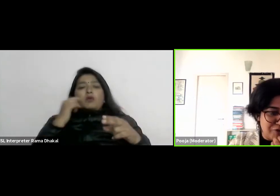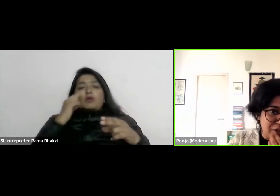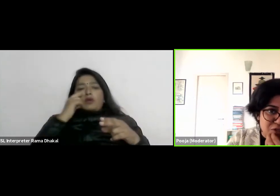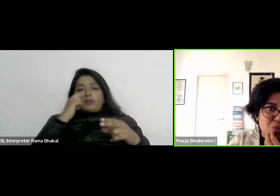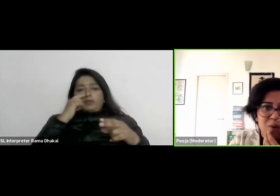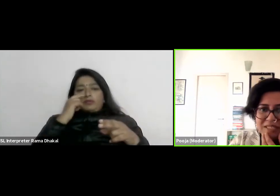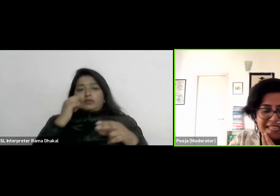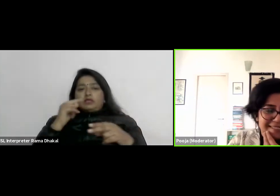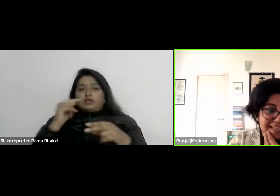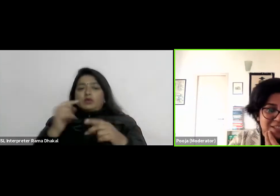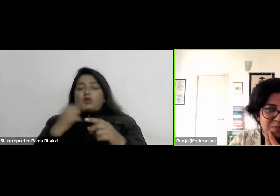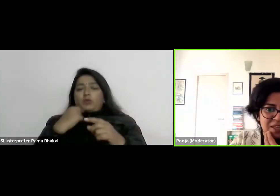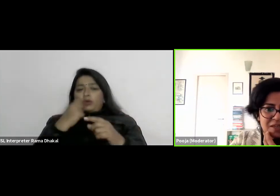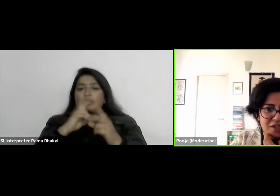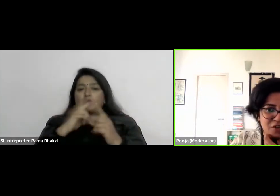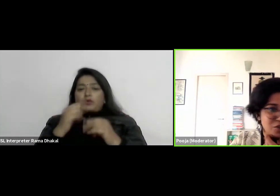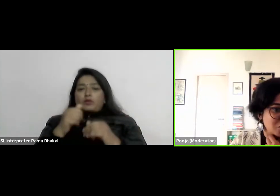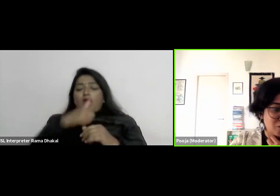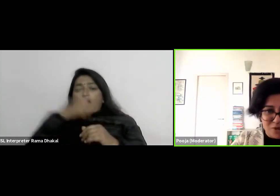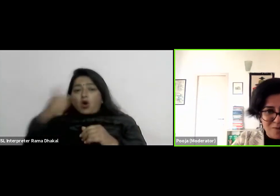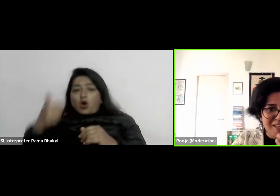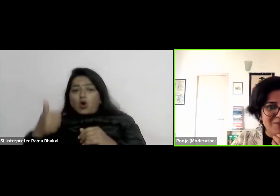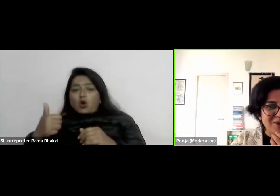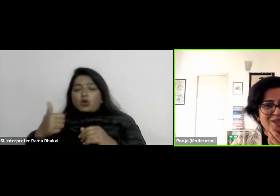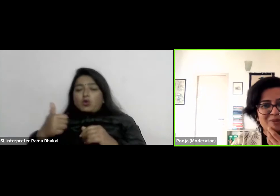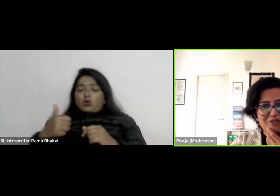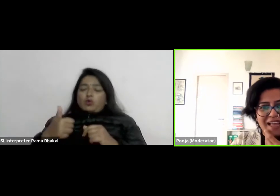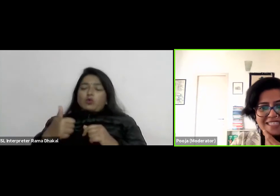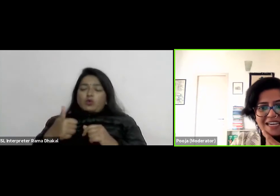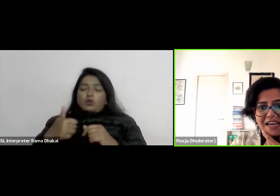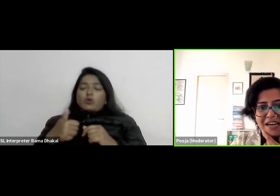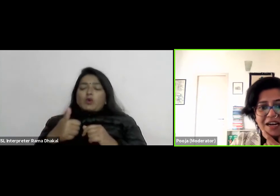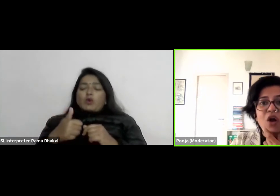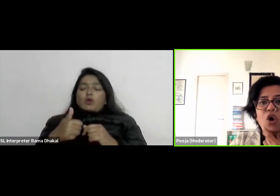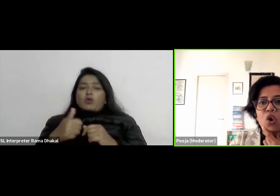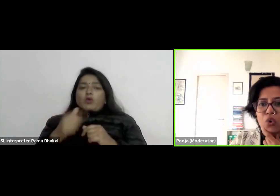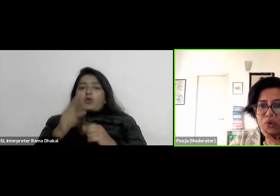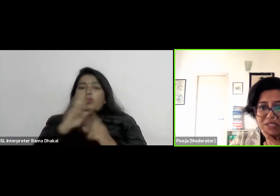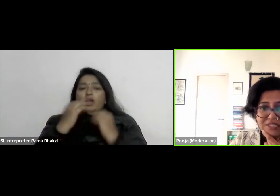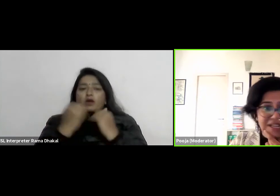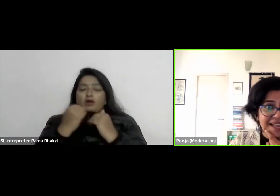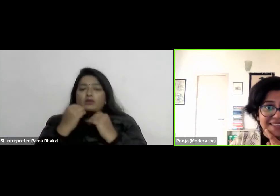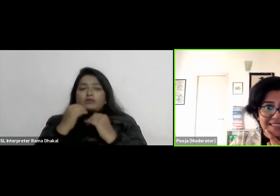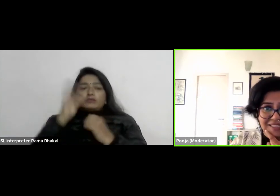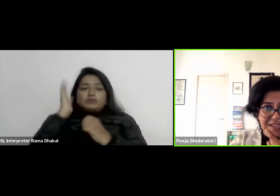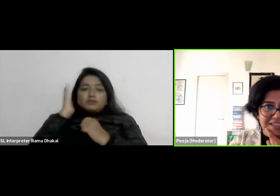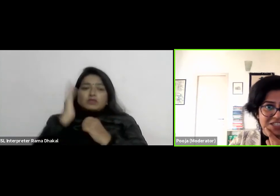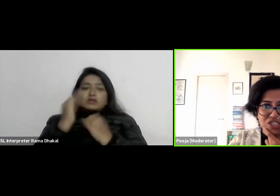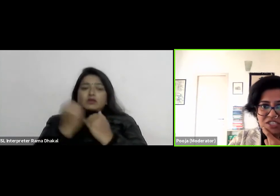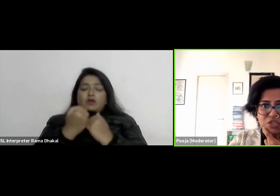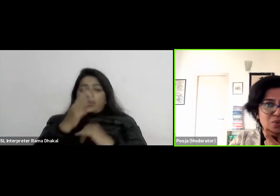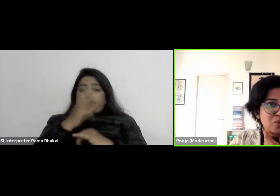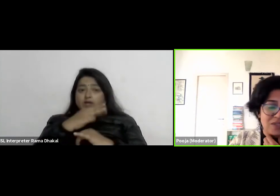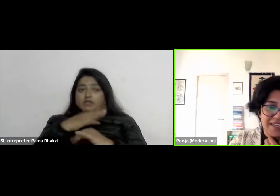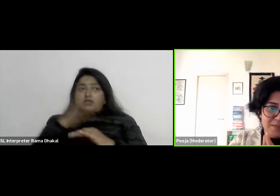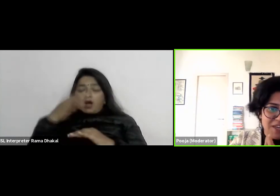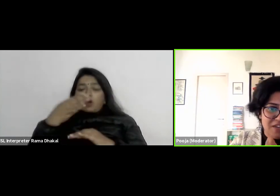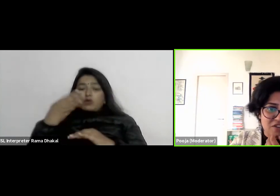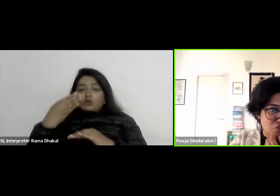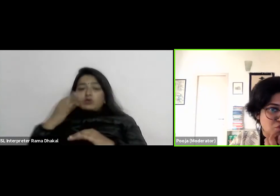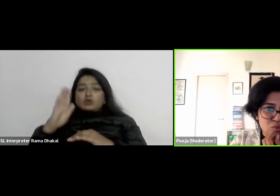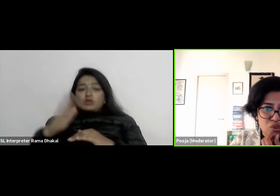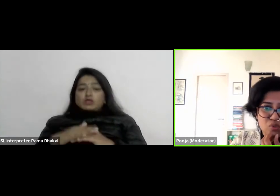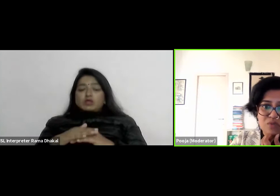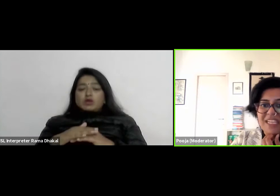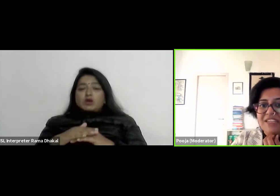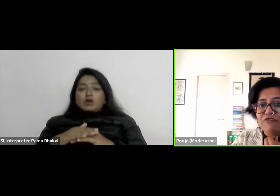to our next speaker to also speak about some of that, who is, and just to the next speaker